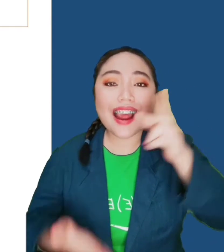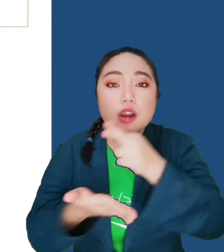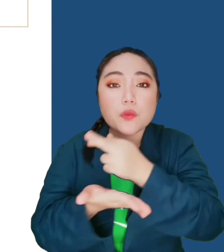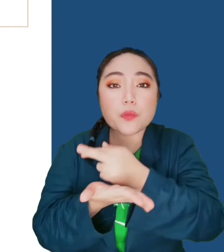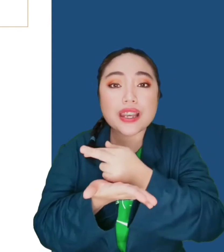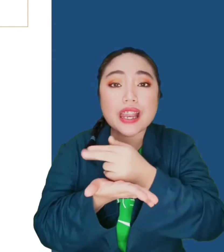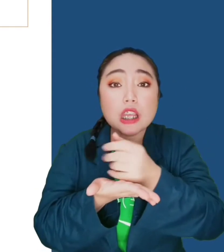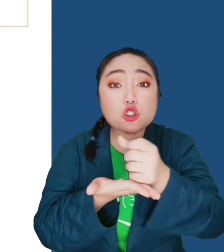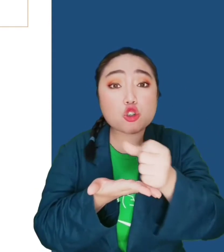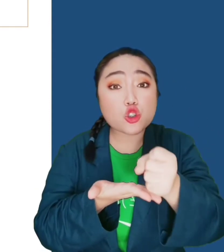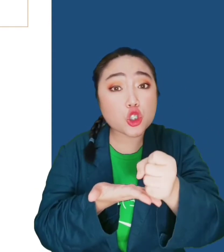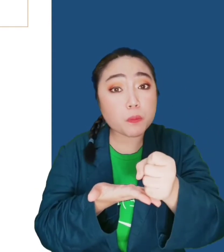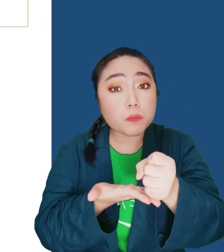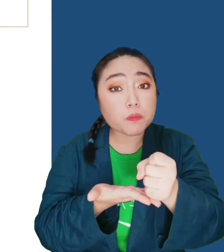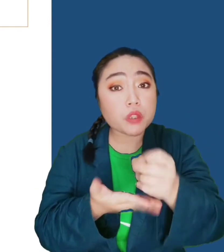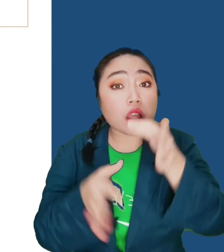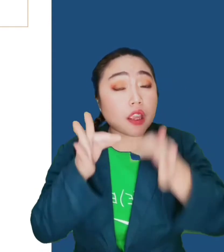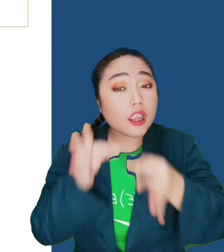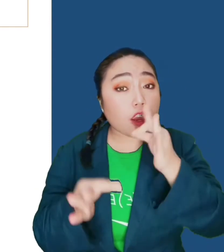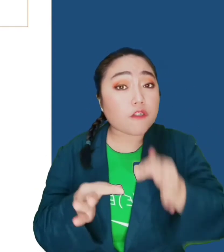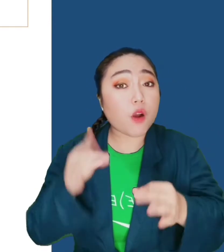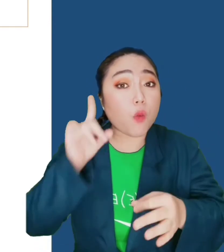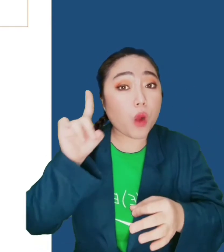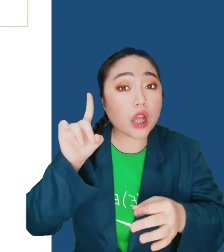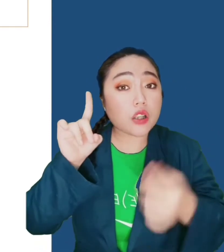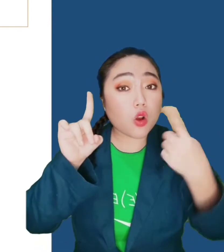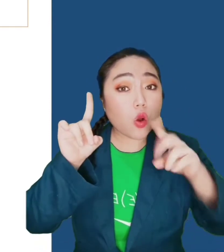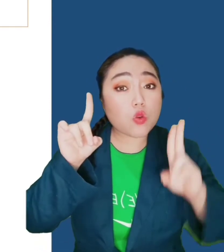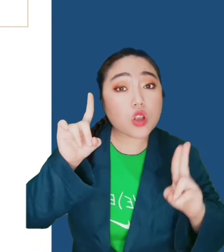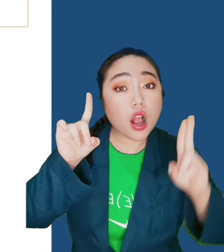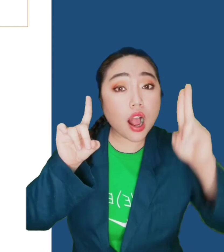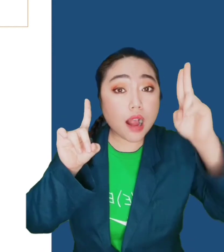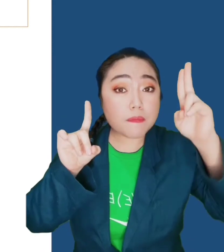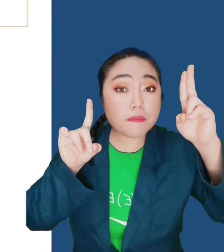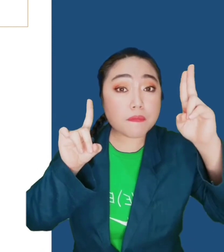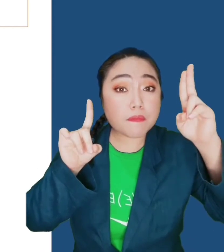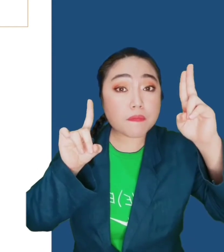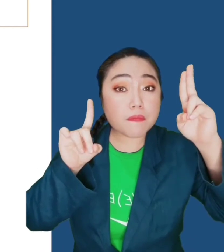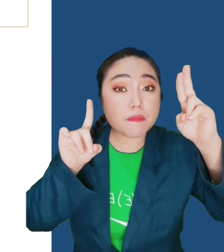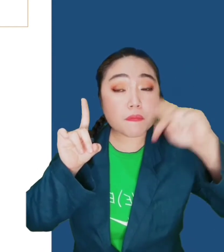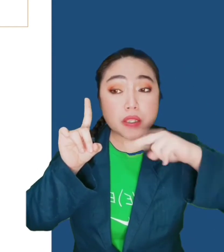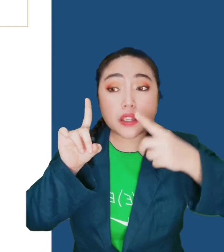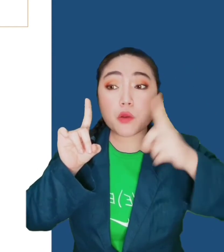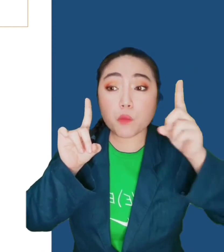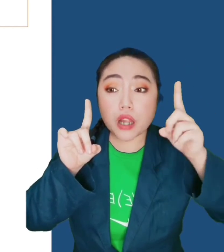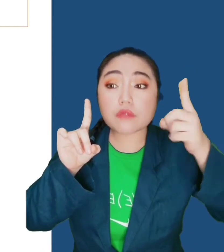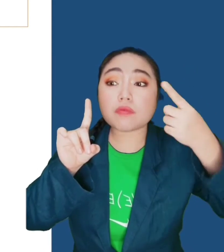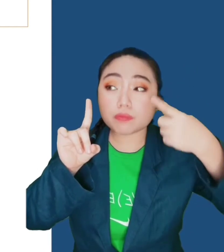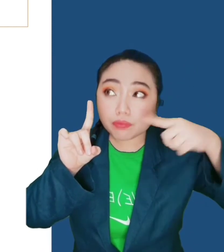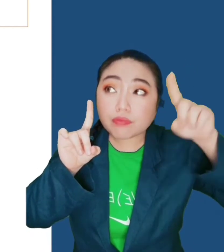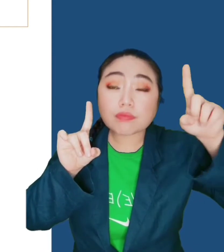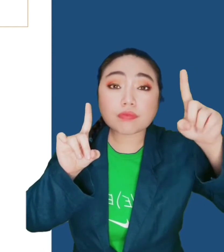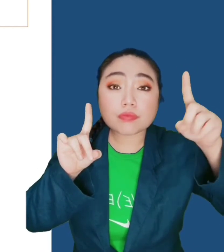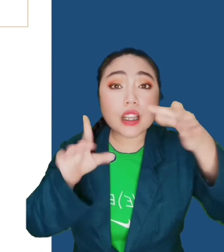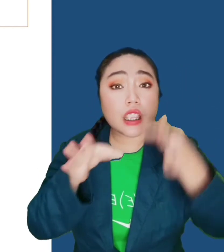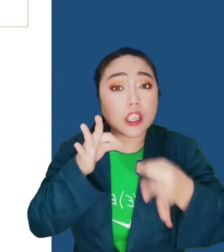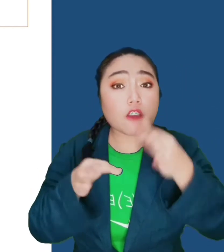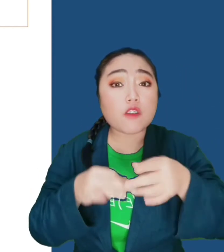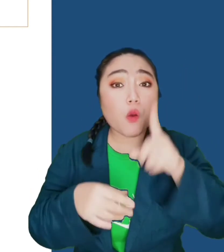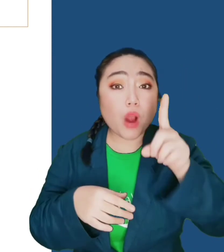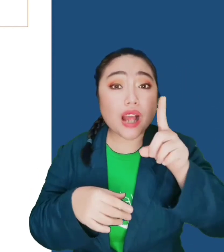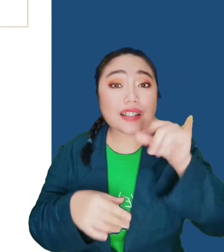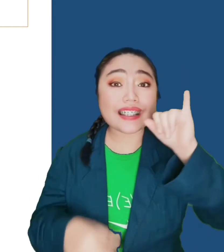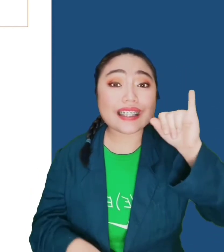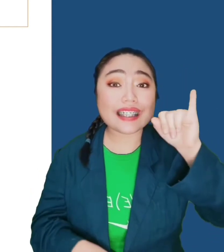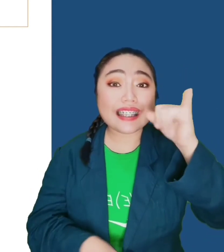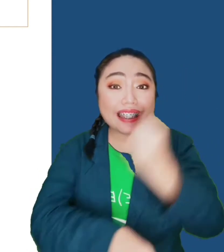D-I-R-E-C-T, relationship. If one object goes up, if mass increases,